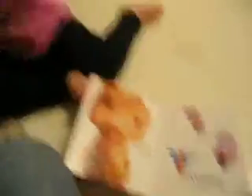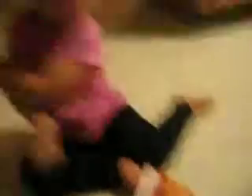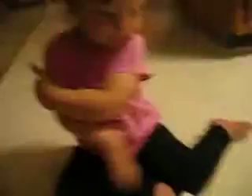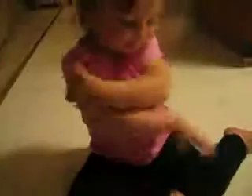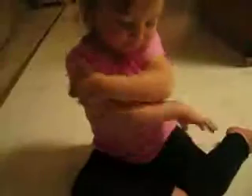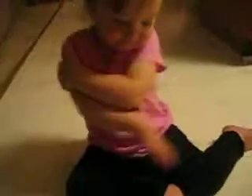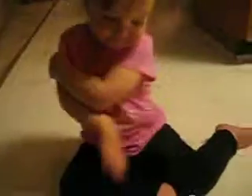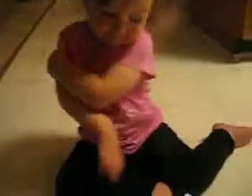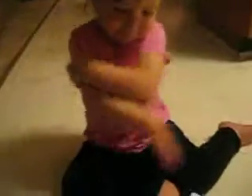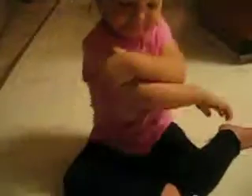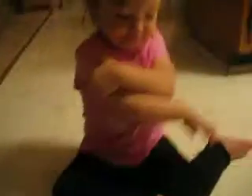Baby. Baby.